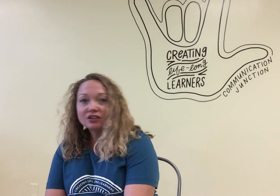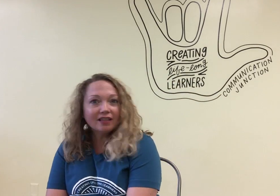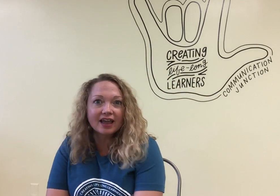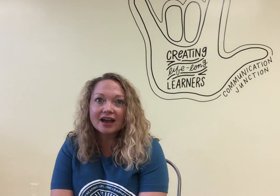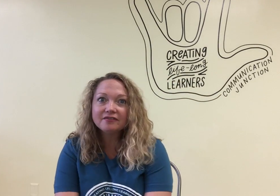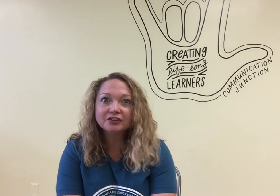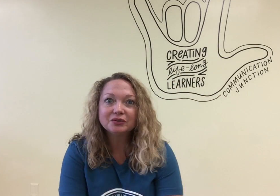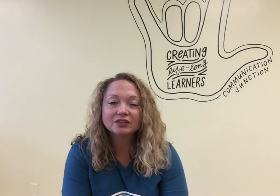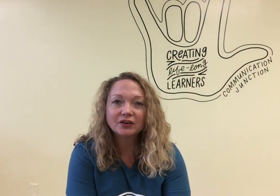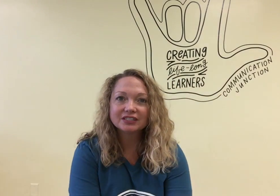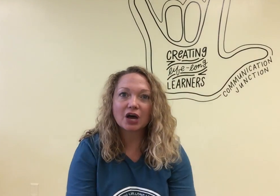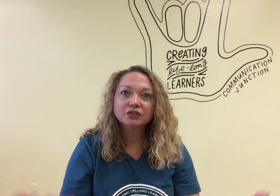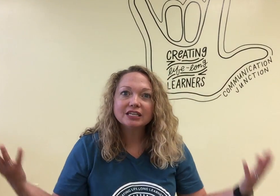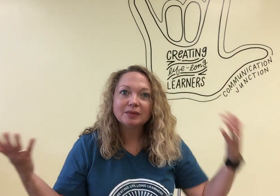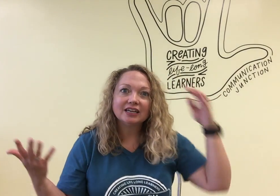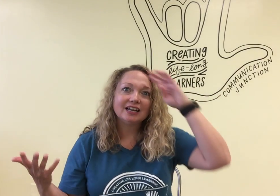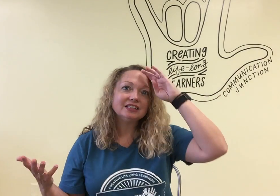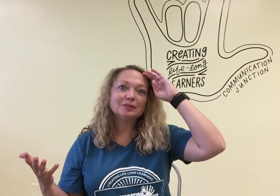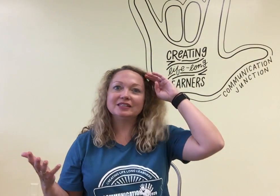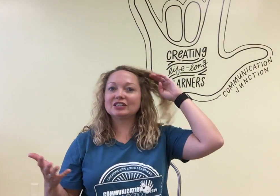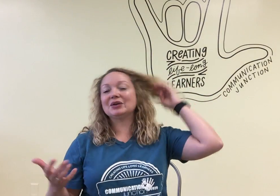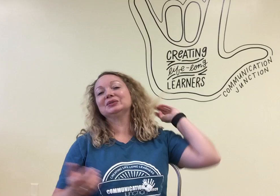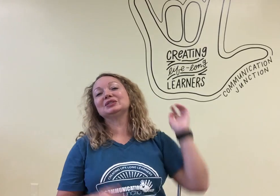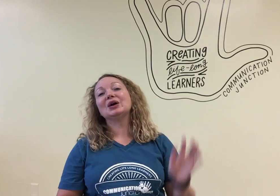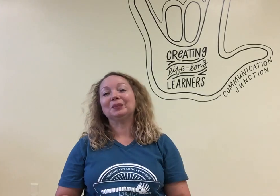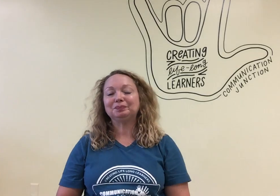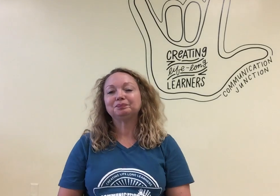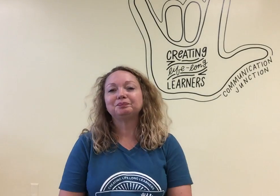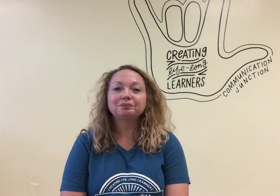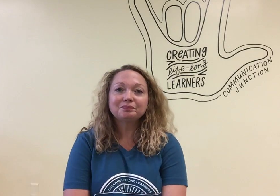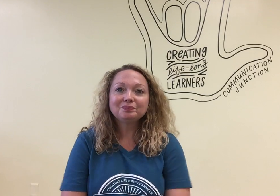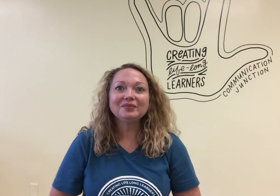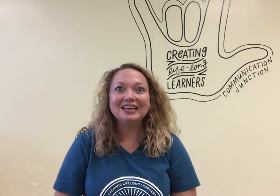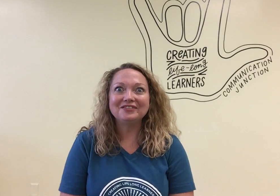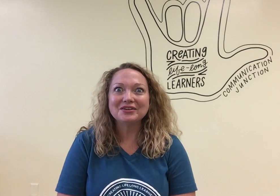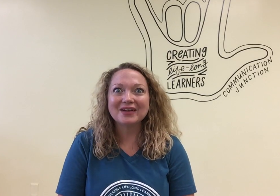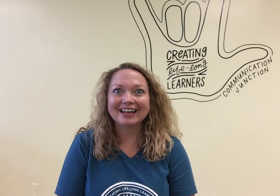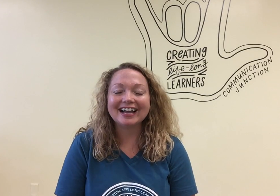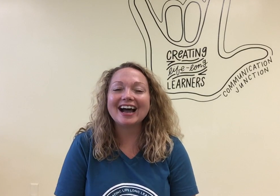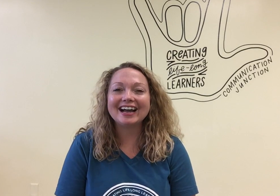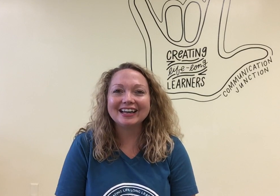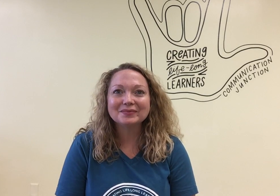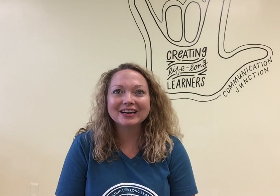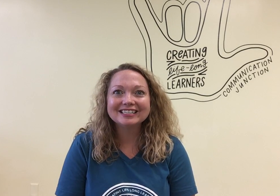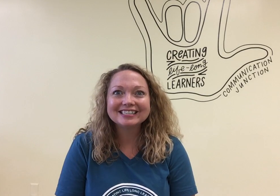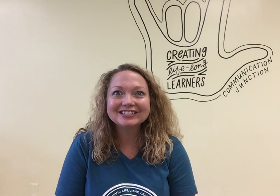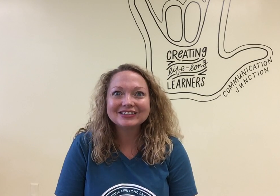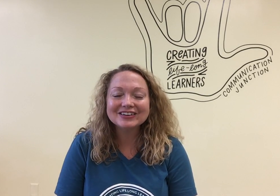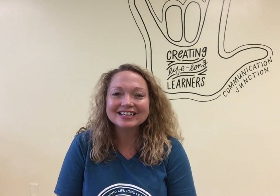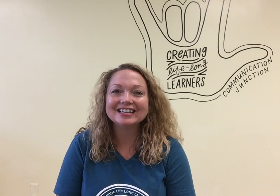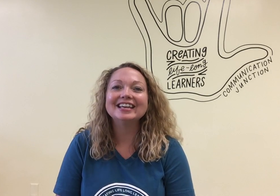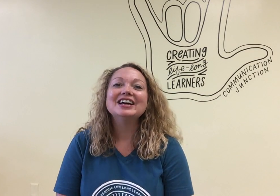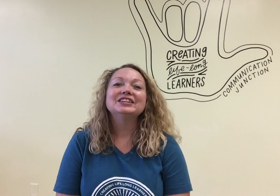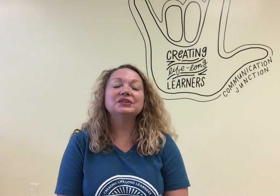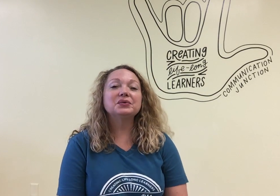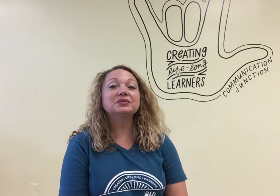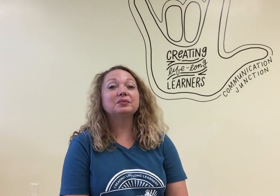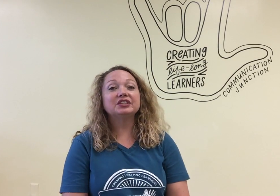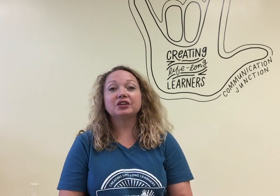all I have for you as far as housekeeping and announcements go. So, if you're ready, I am ready to get started. So we start